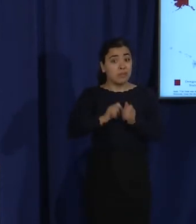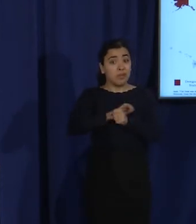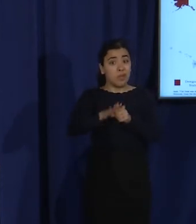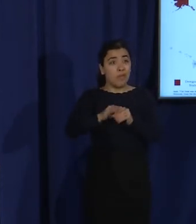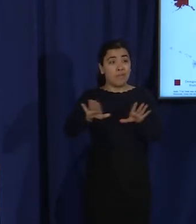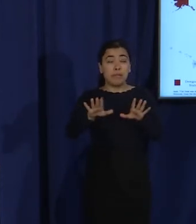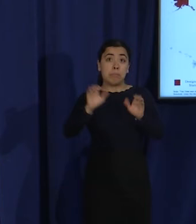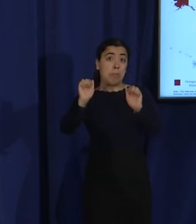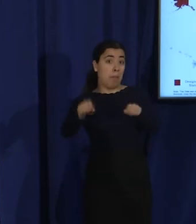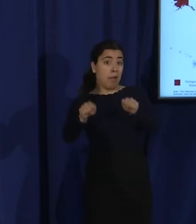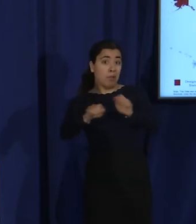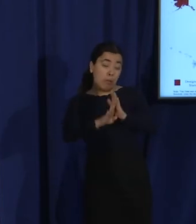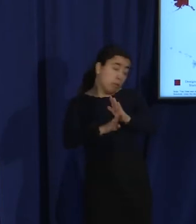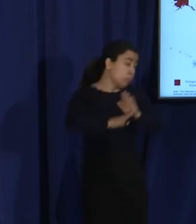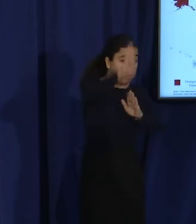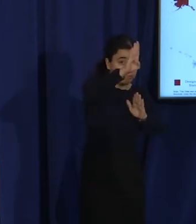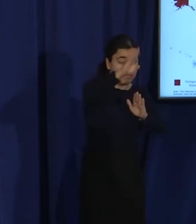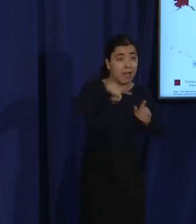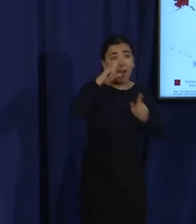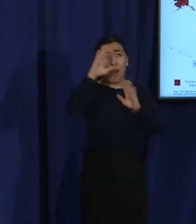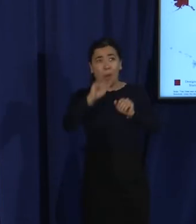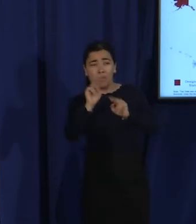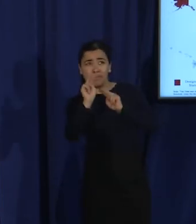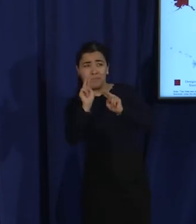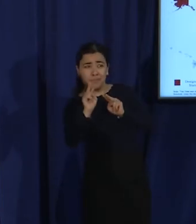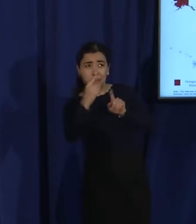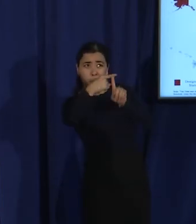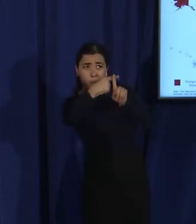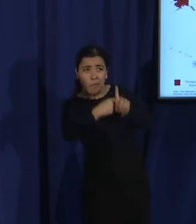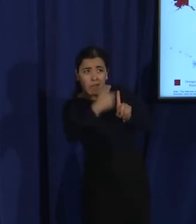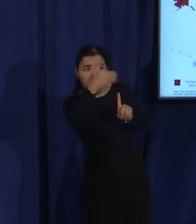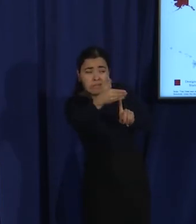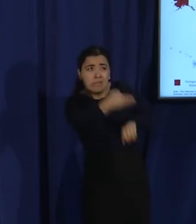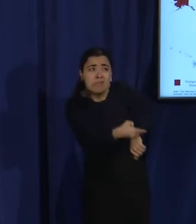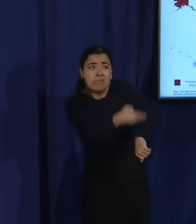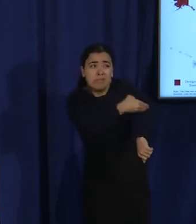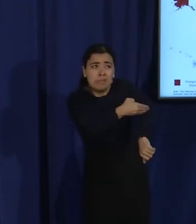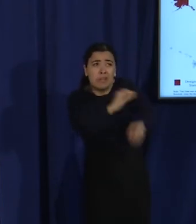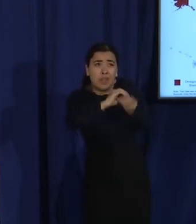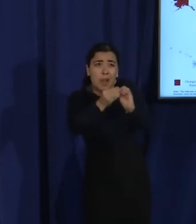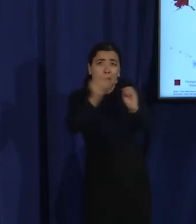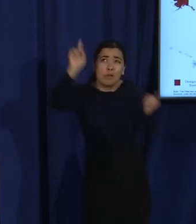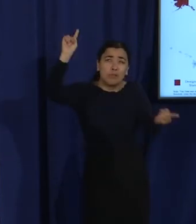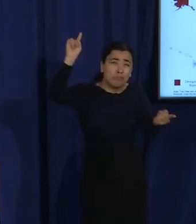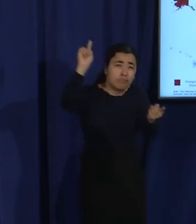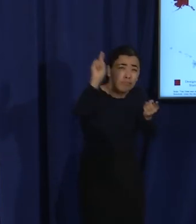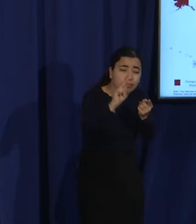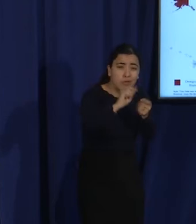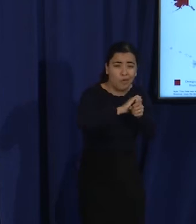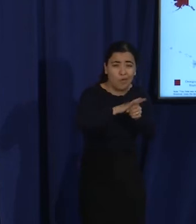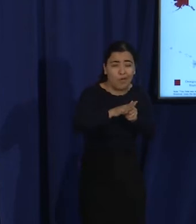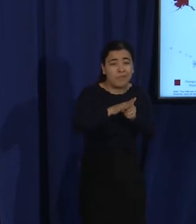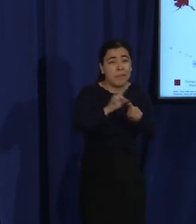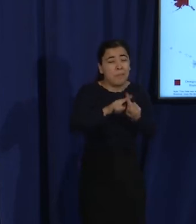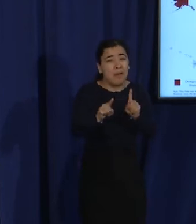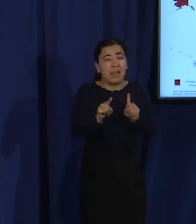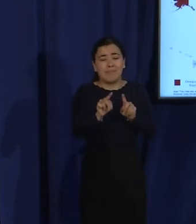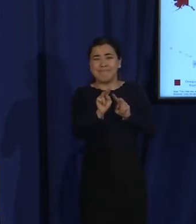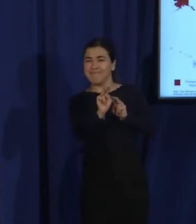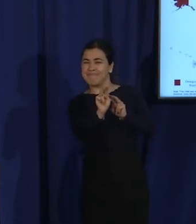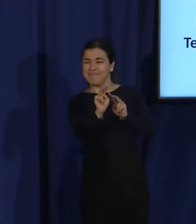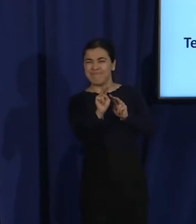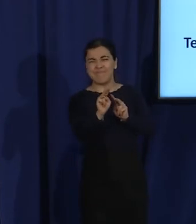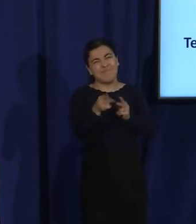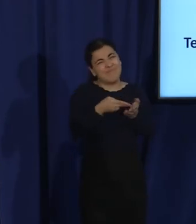better place. But that's not the way the numbers are heading now, and I want to be honest with you about what that risk is looking like.